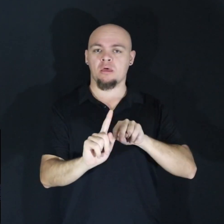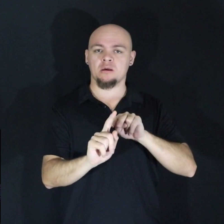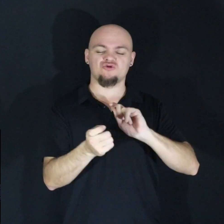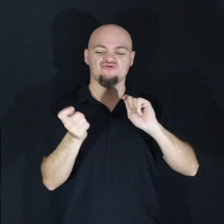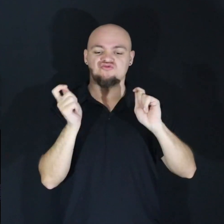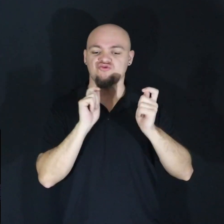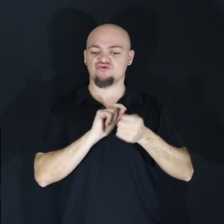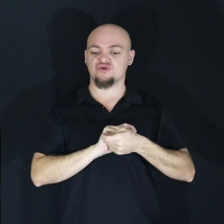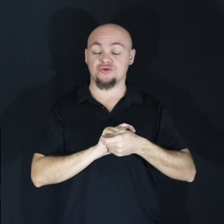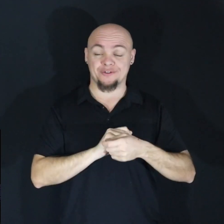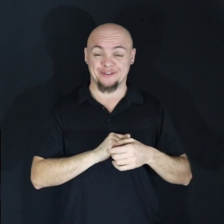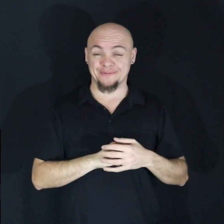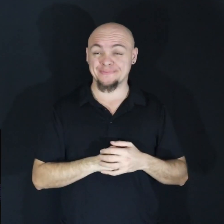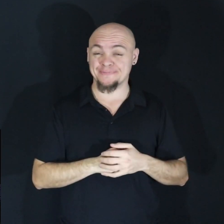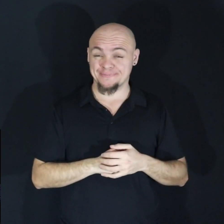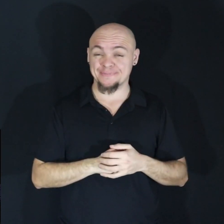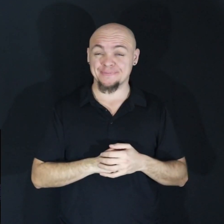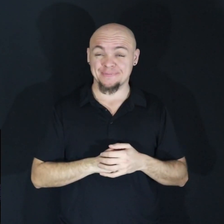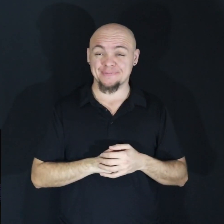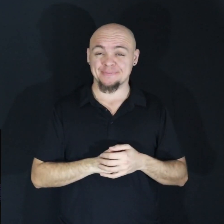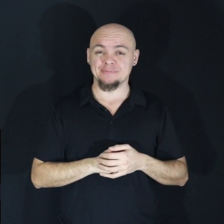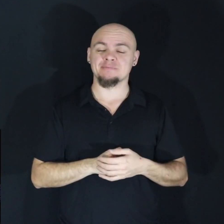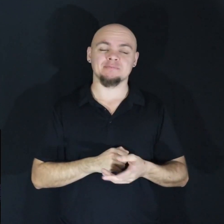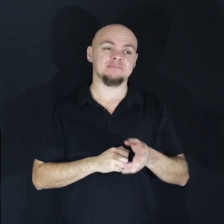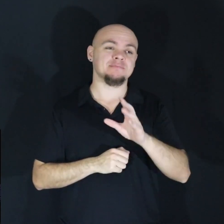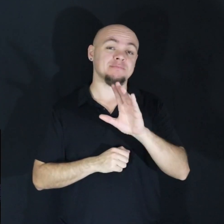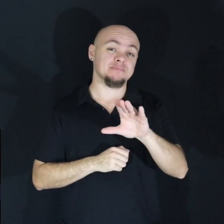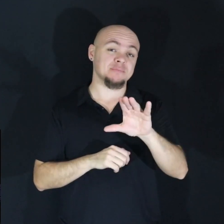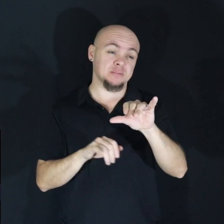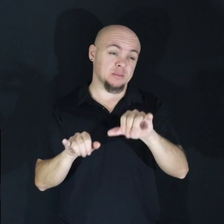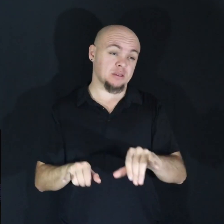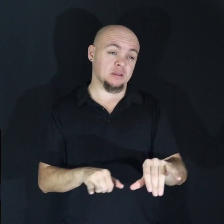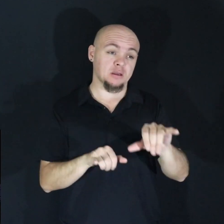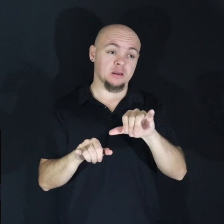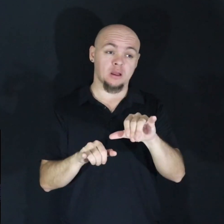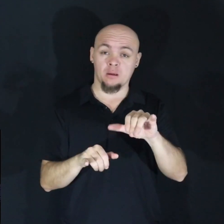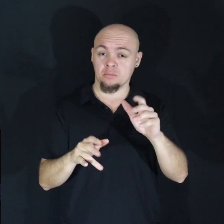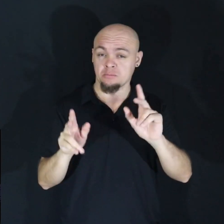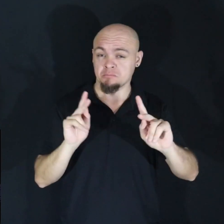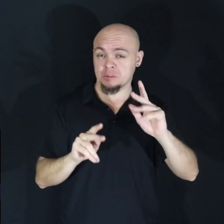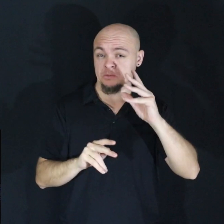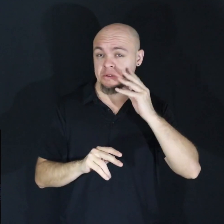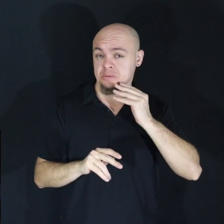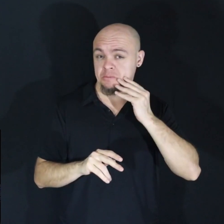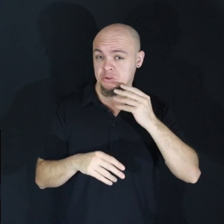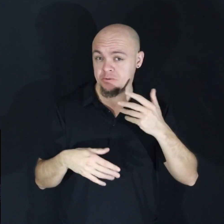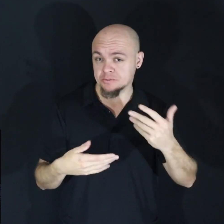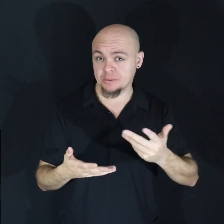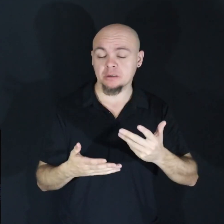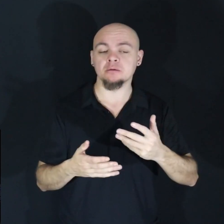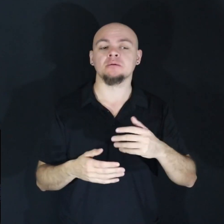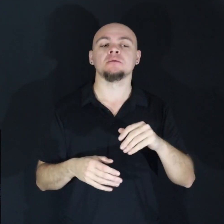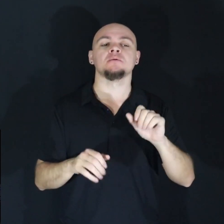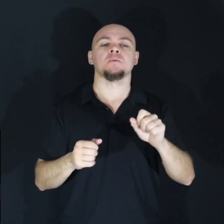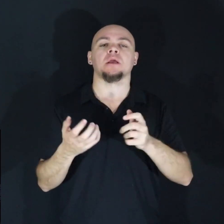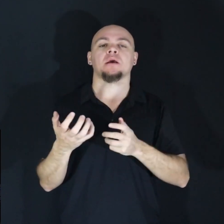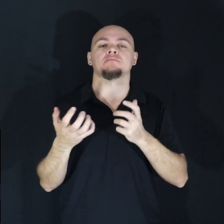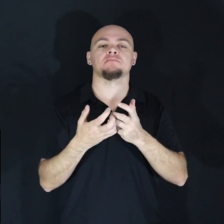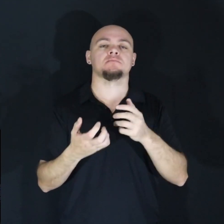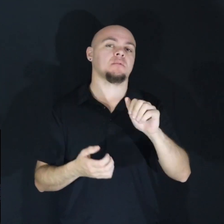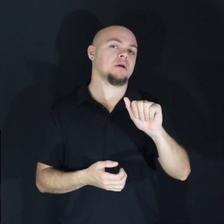changes. You see, something we all have in common as human beings is the power to